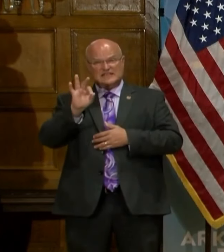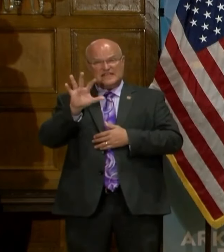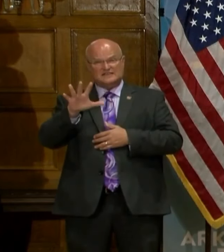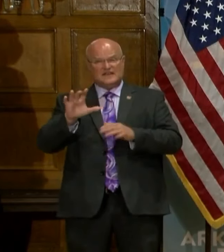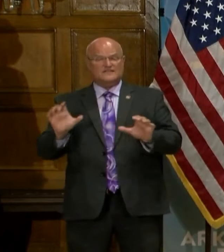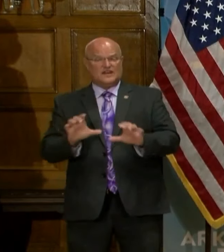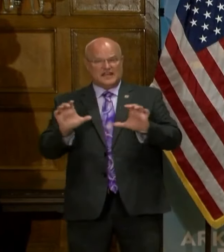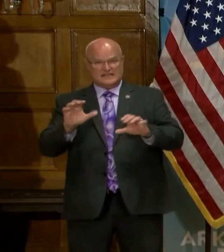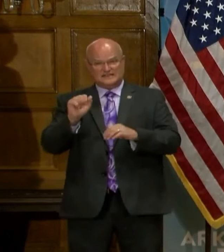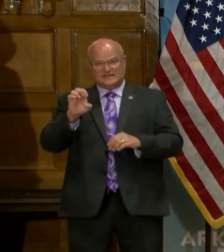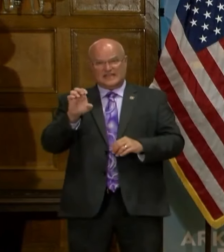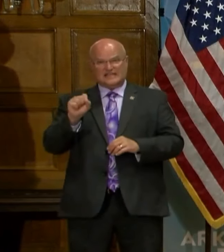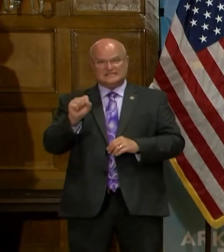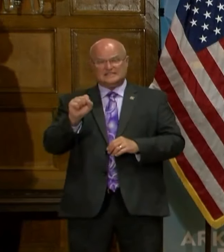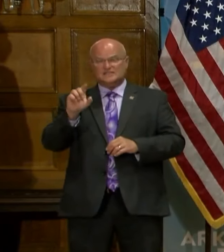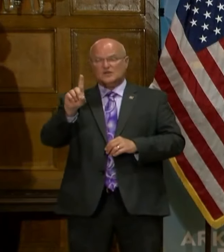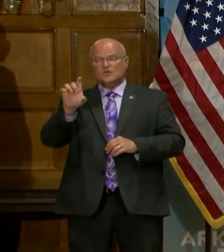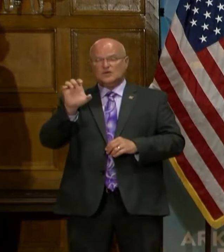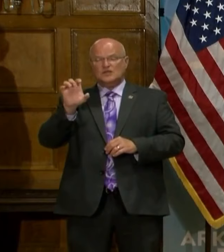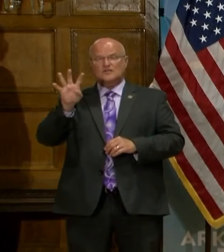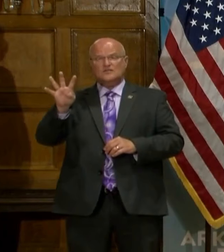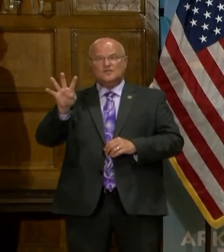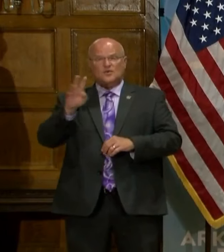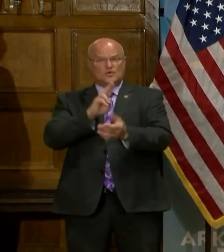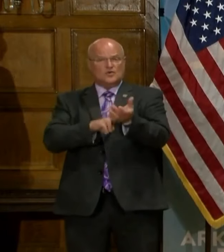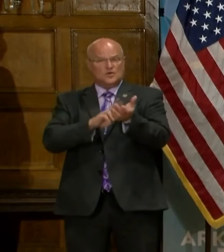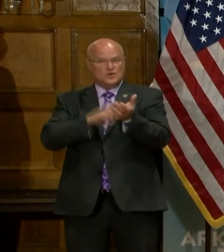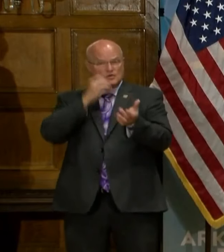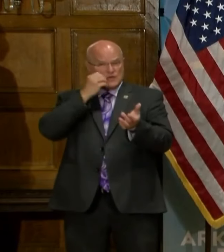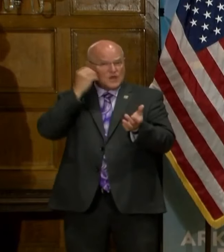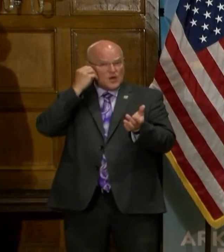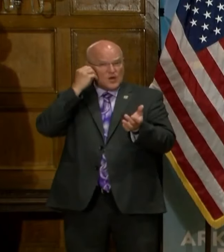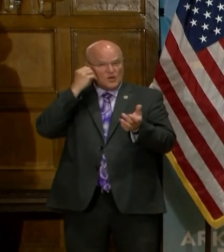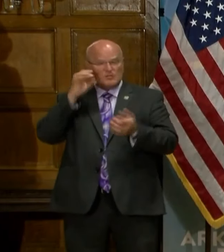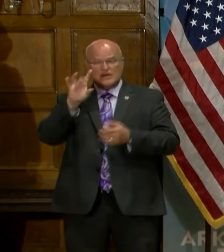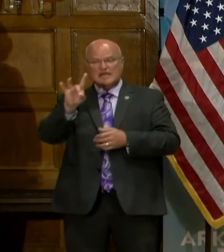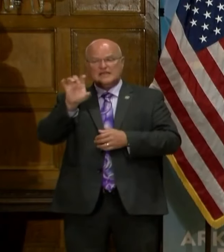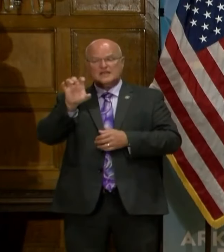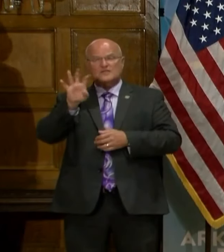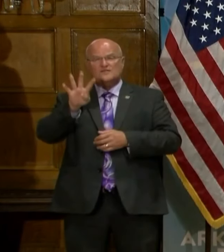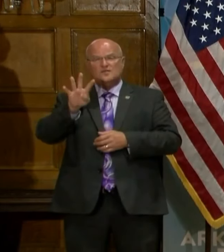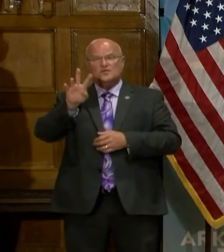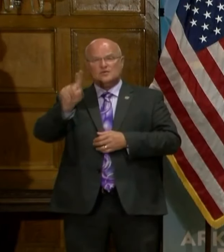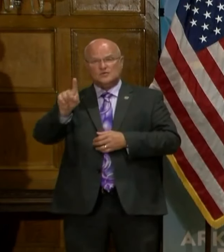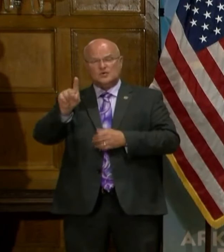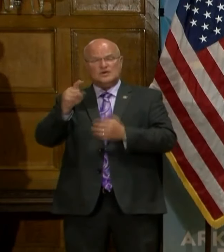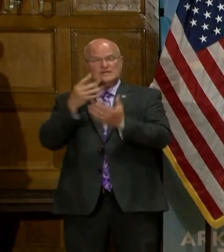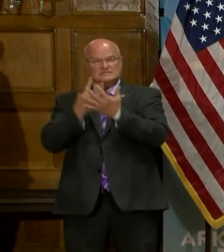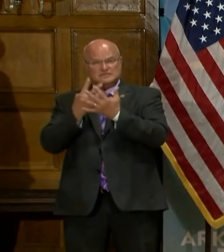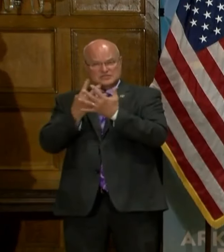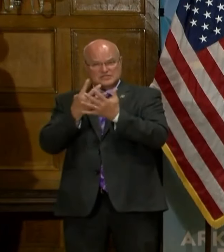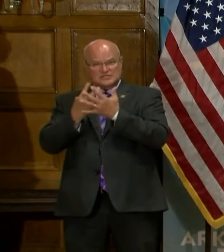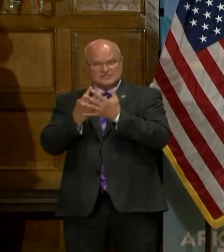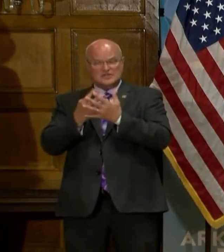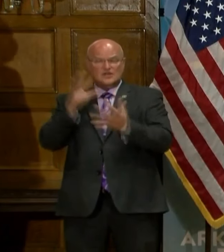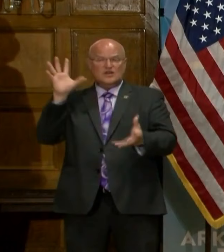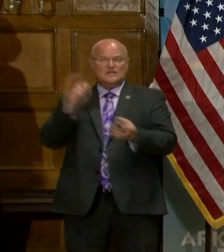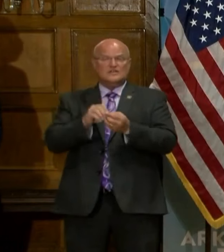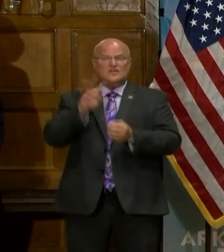5,695 are active cases, 104 in a nursing home, 841 in a correctional facility, so we